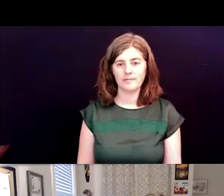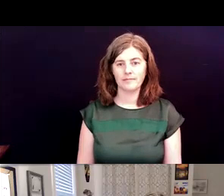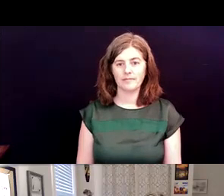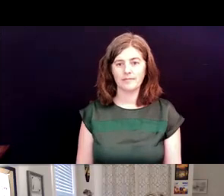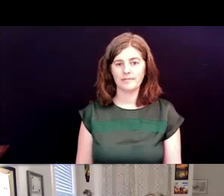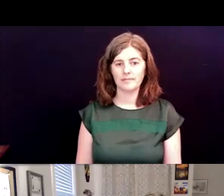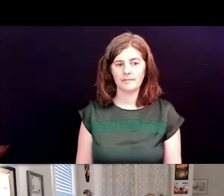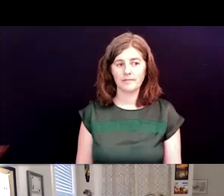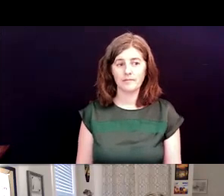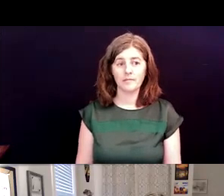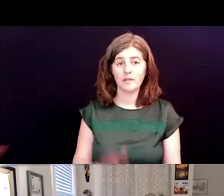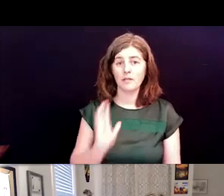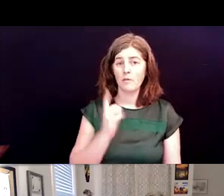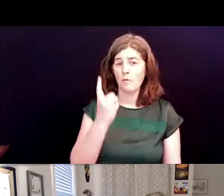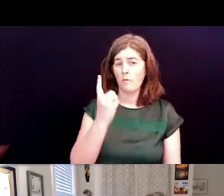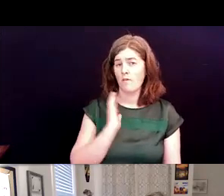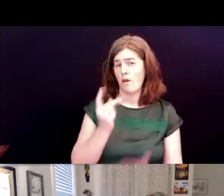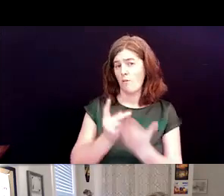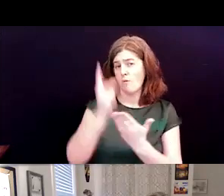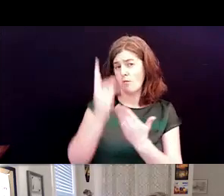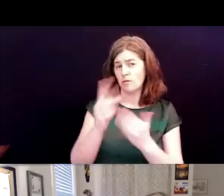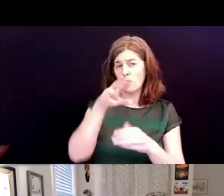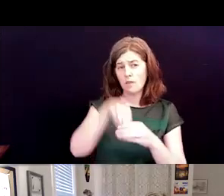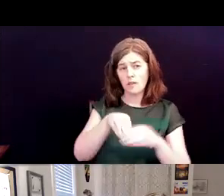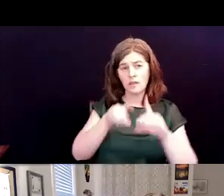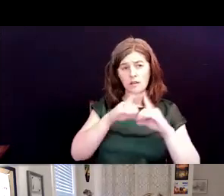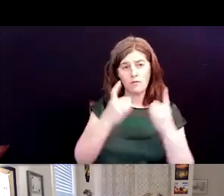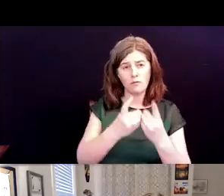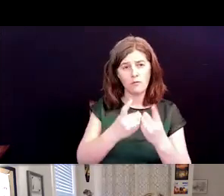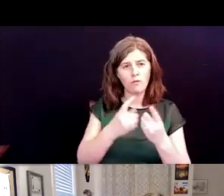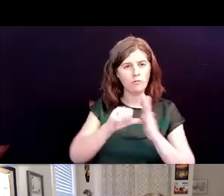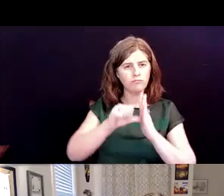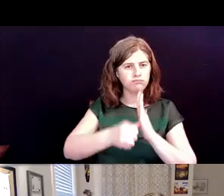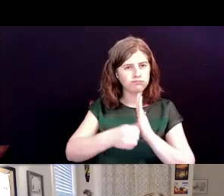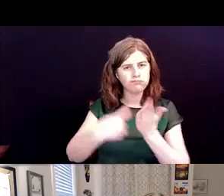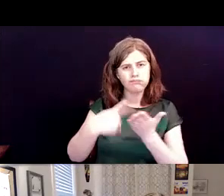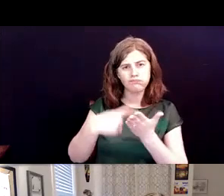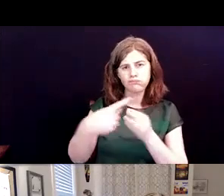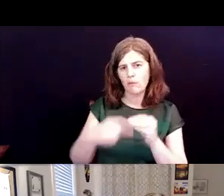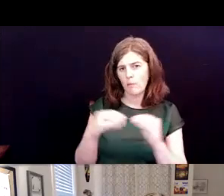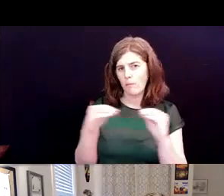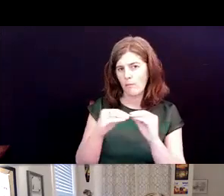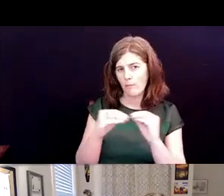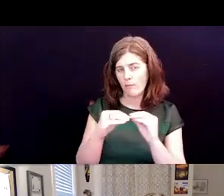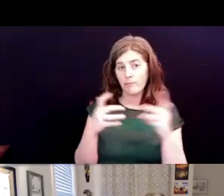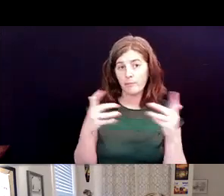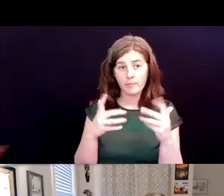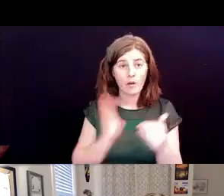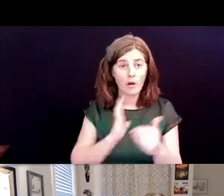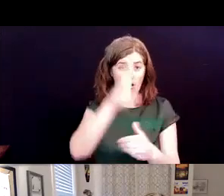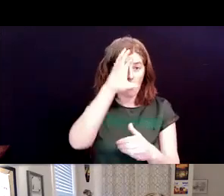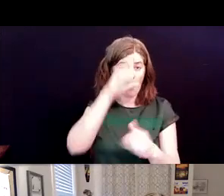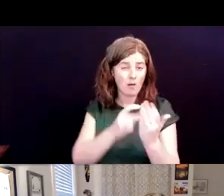One of our programs within our division that we would like to highlight is our Autism Program